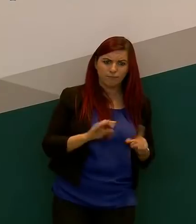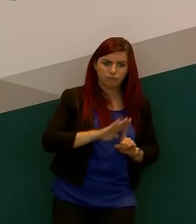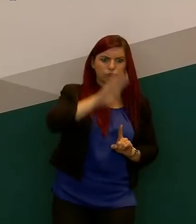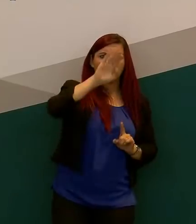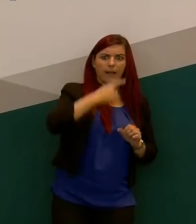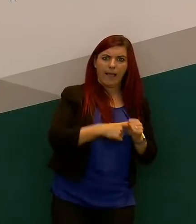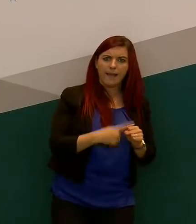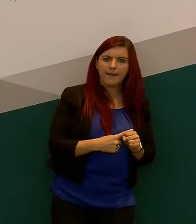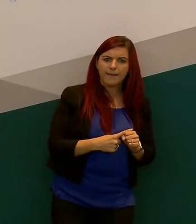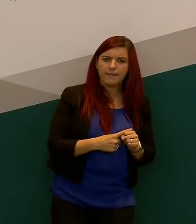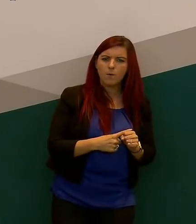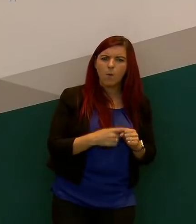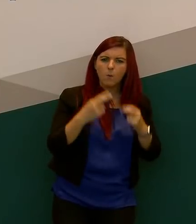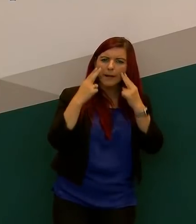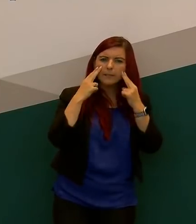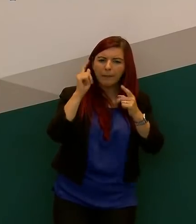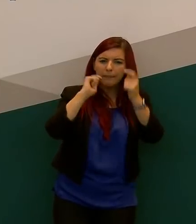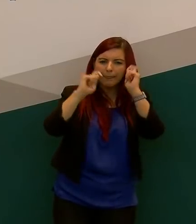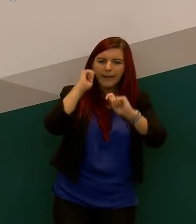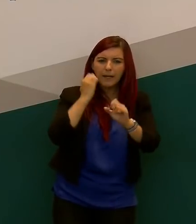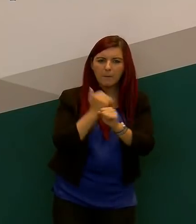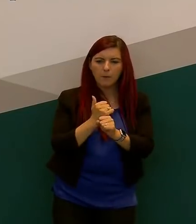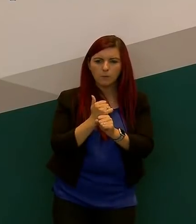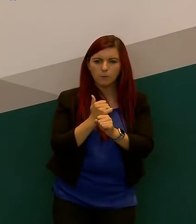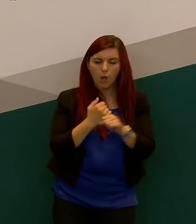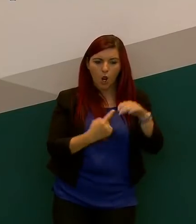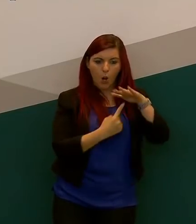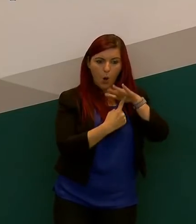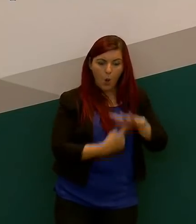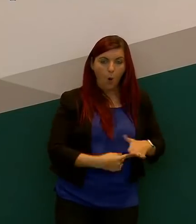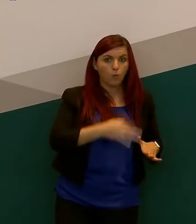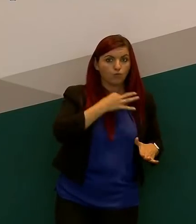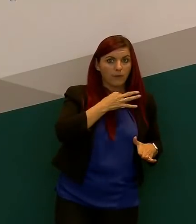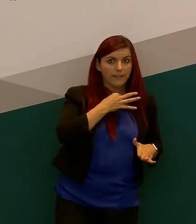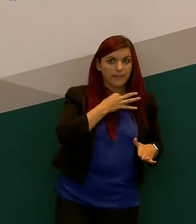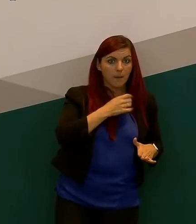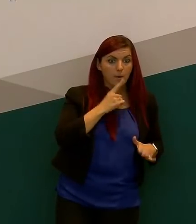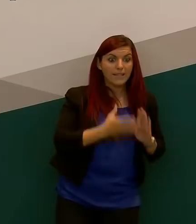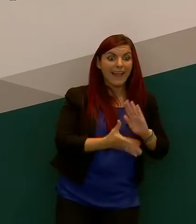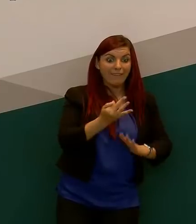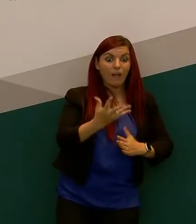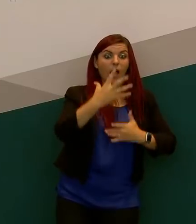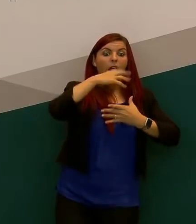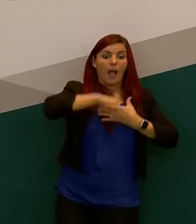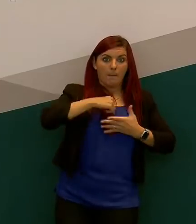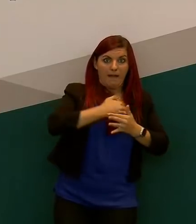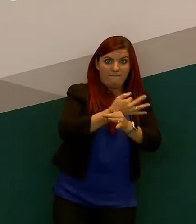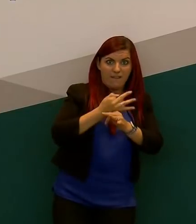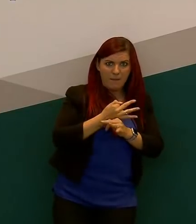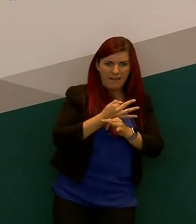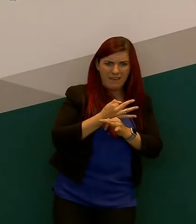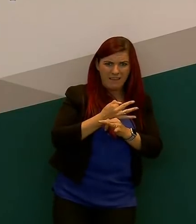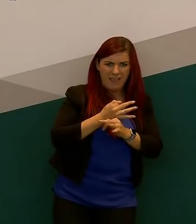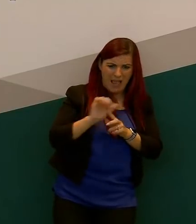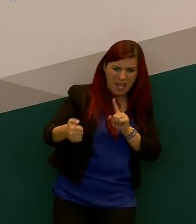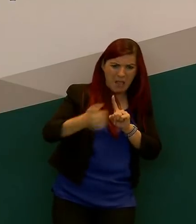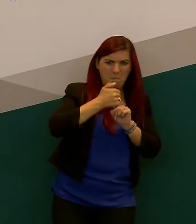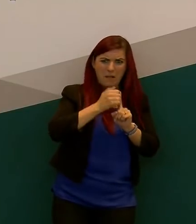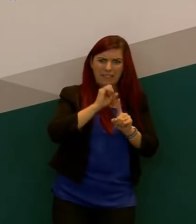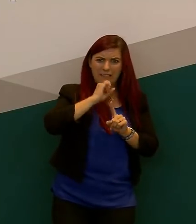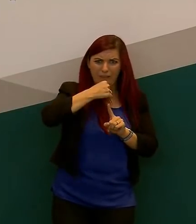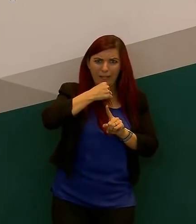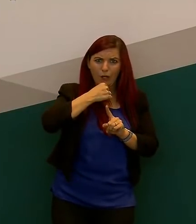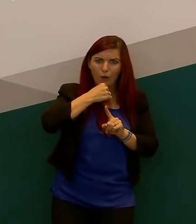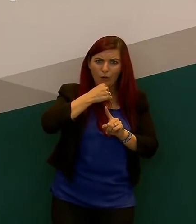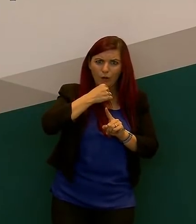we need to be thinking about something that's low risk but high impact if it happens. Yeah, I mean, was